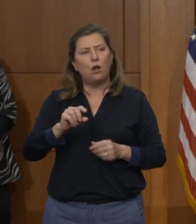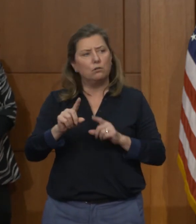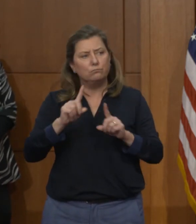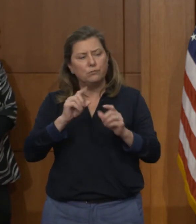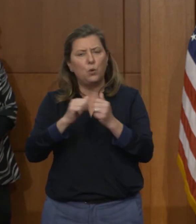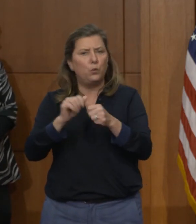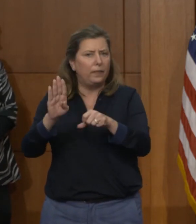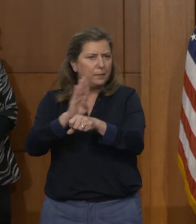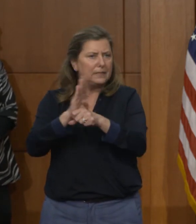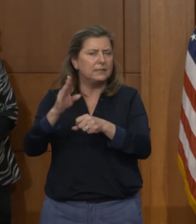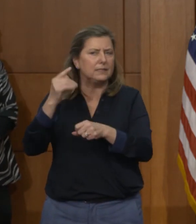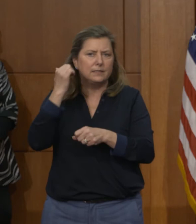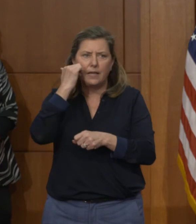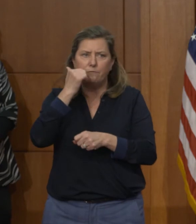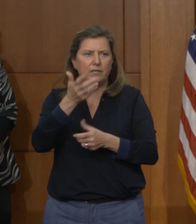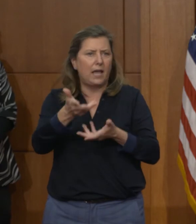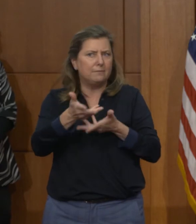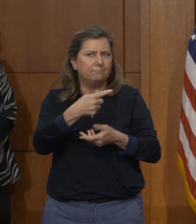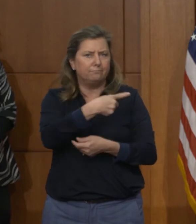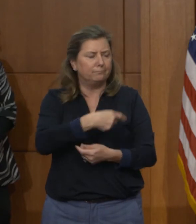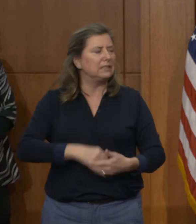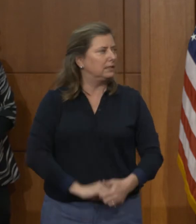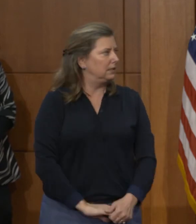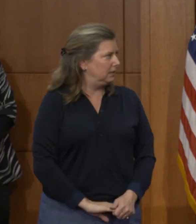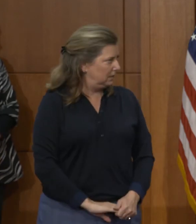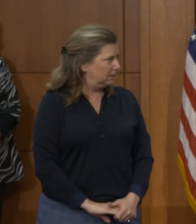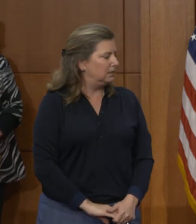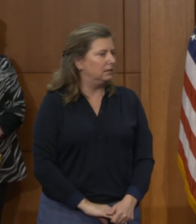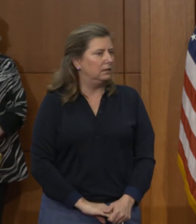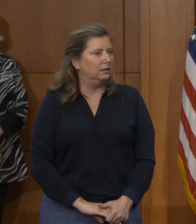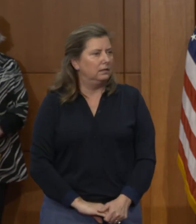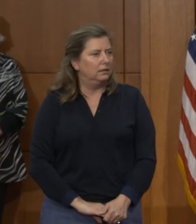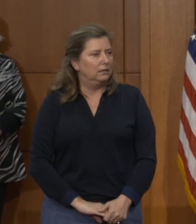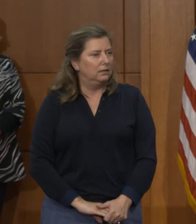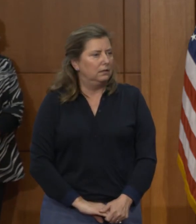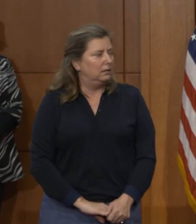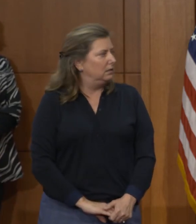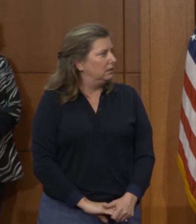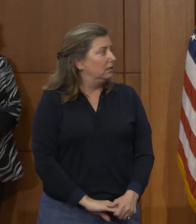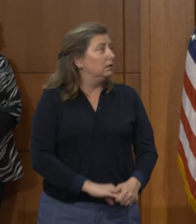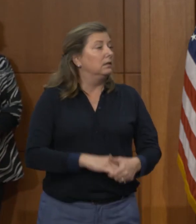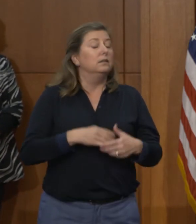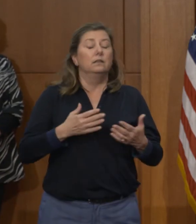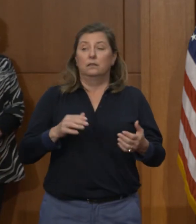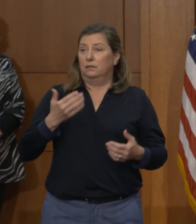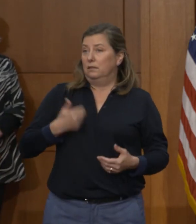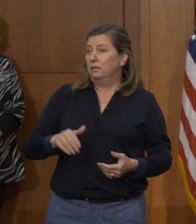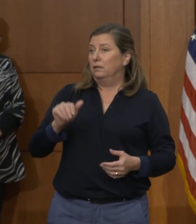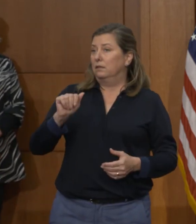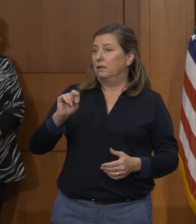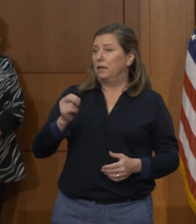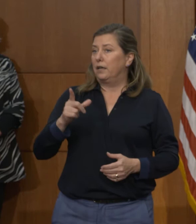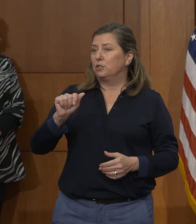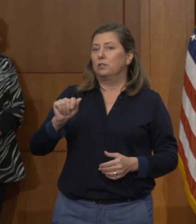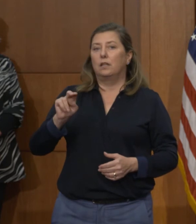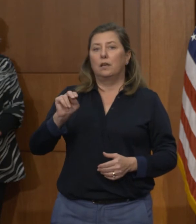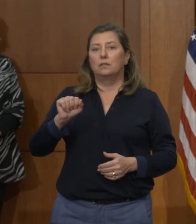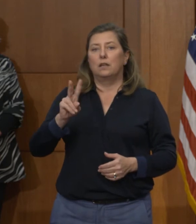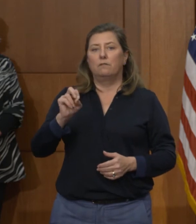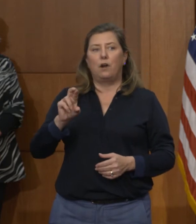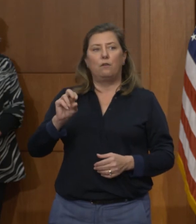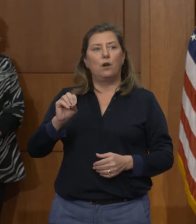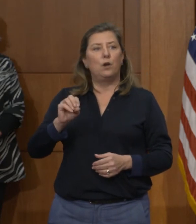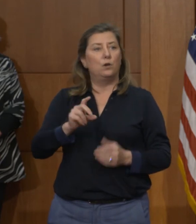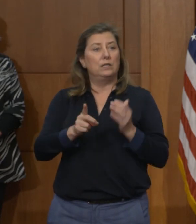businesses on a daily basis. Thank you. Welcome. So Angela Navarro, Deputy Secretary of Commerce and